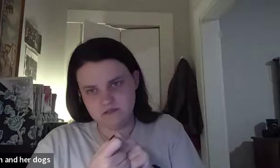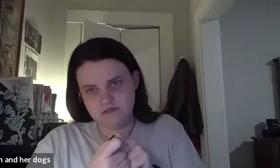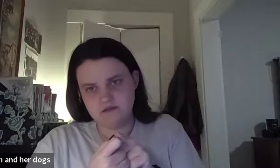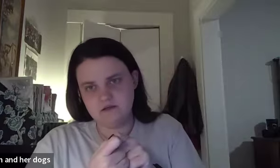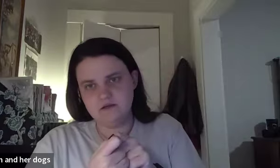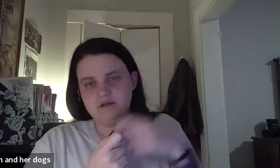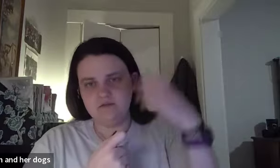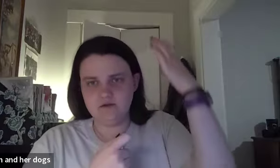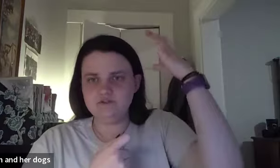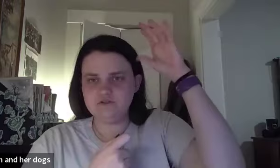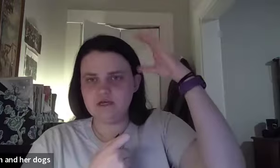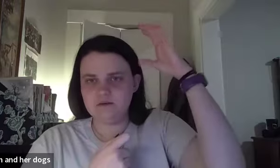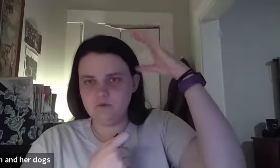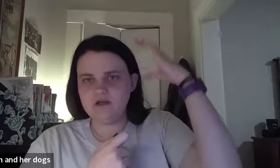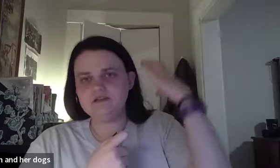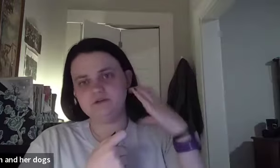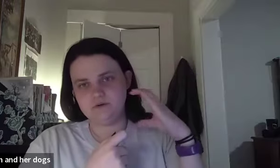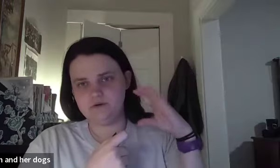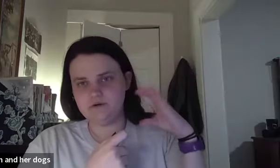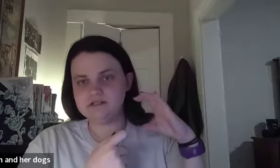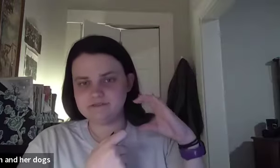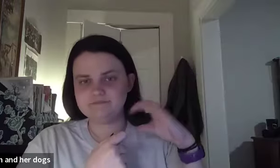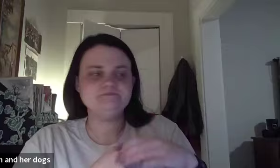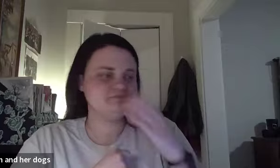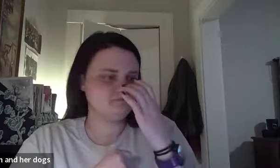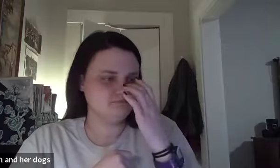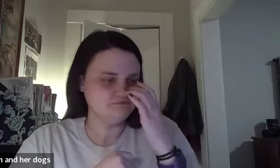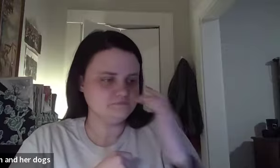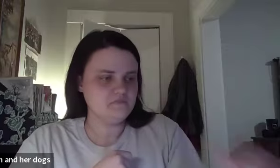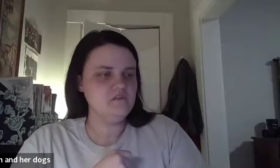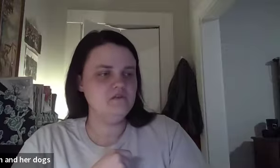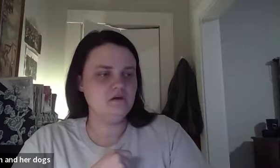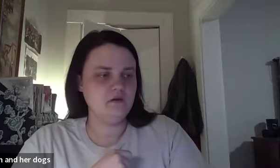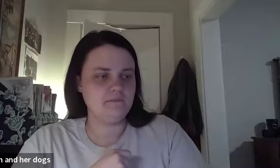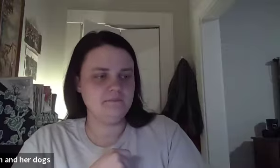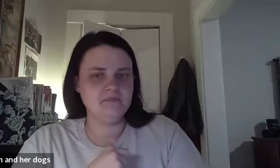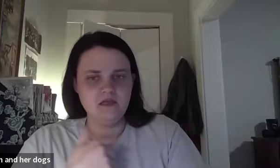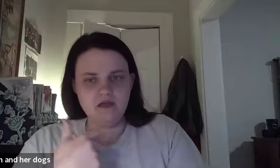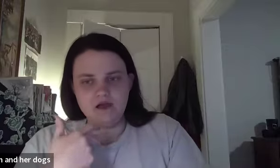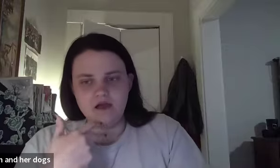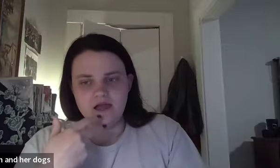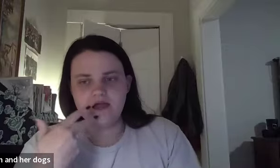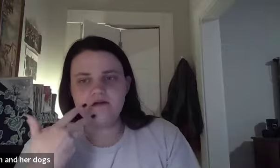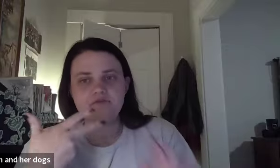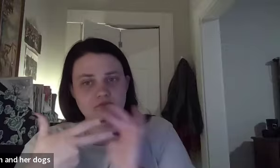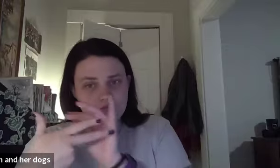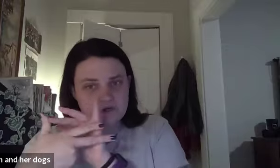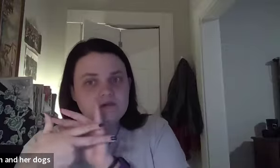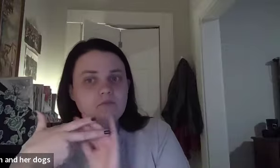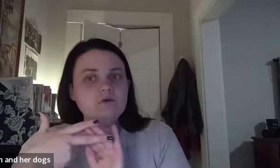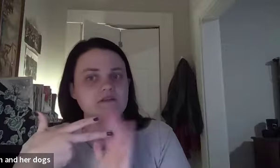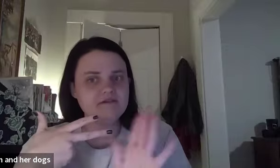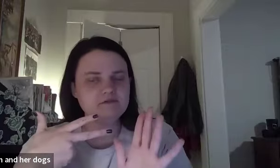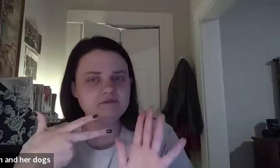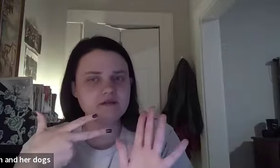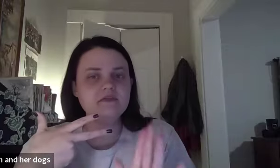cousins, they'll do like boy cousin or girl cousin. Okay. I have three more left for family,